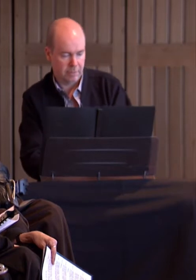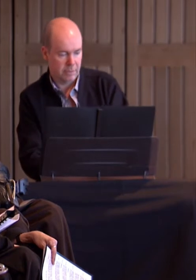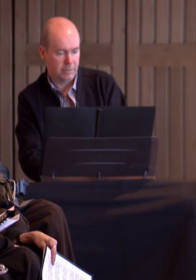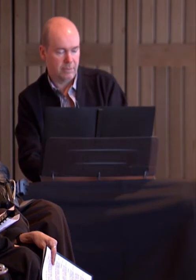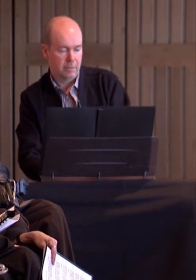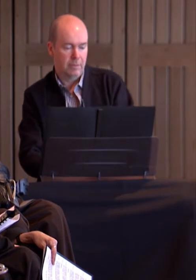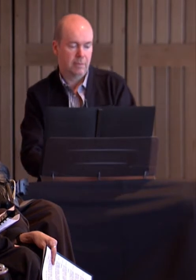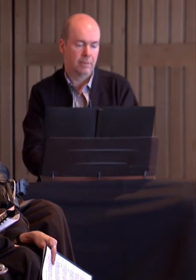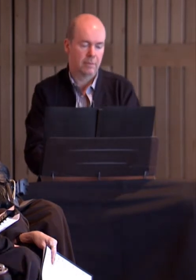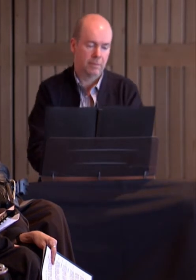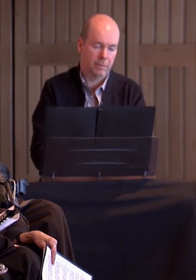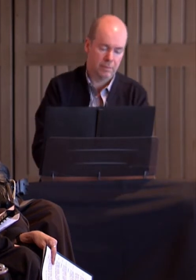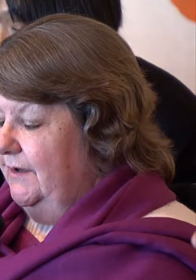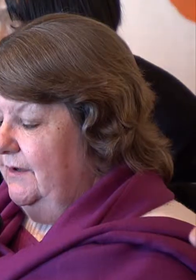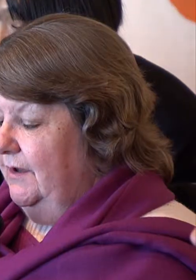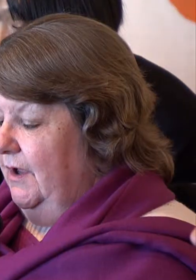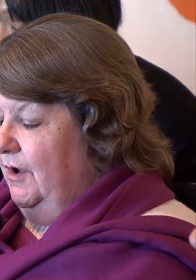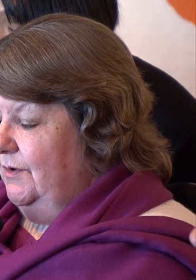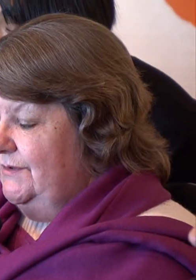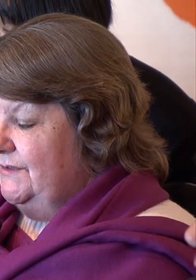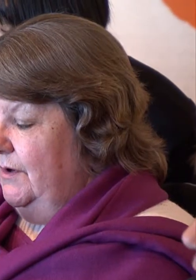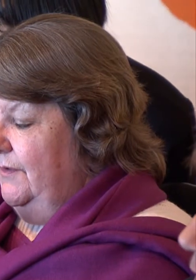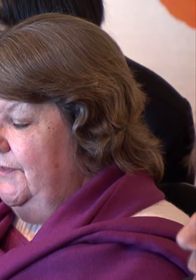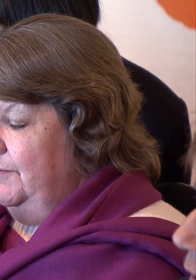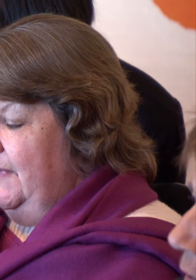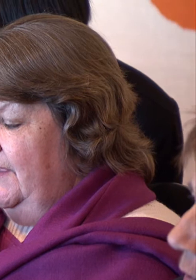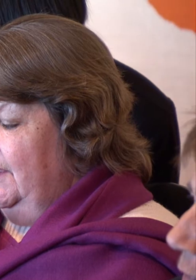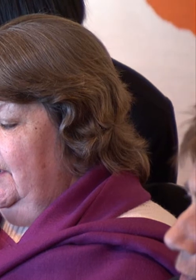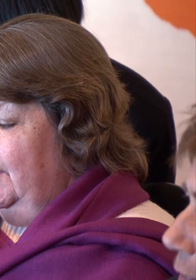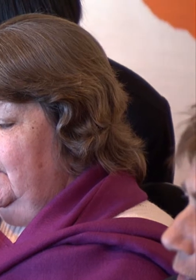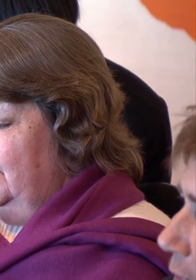I'm the daughter of a digger who sought the